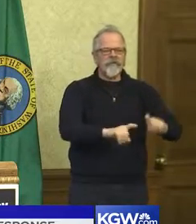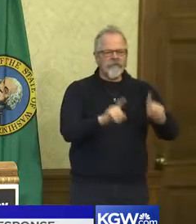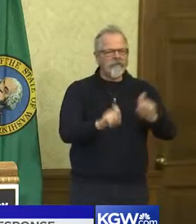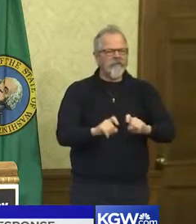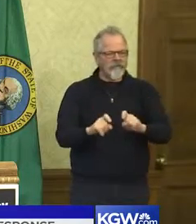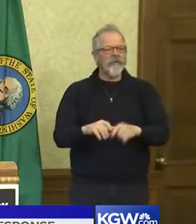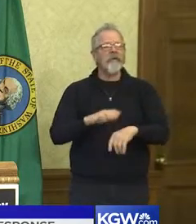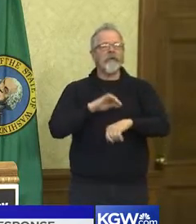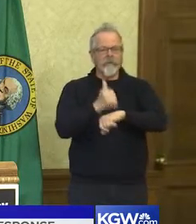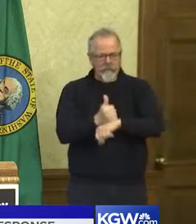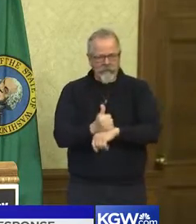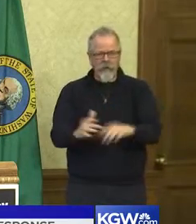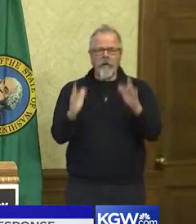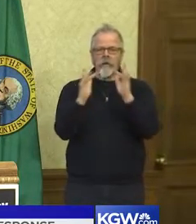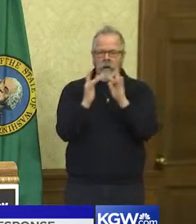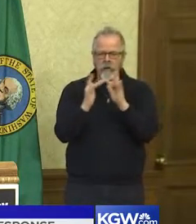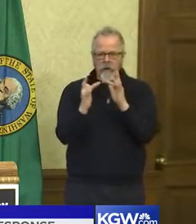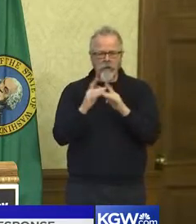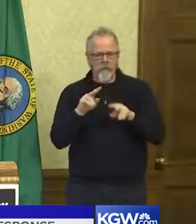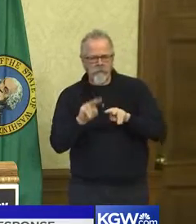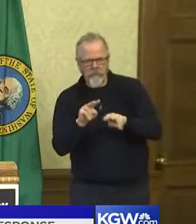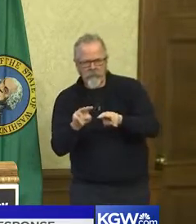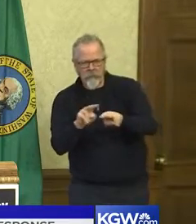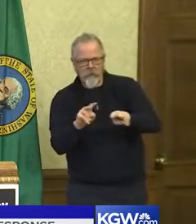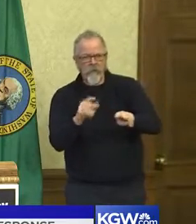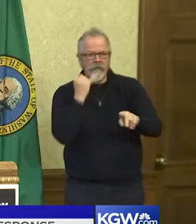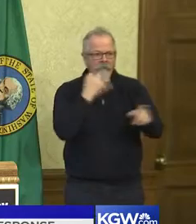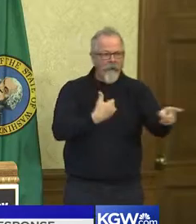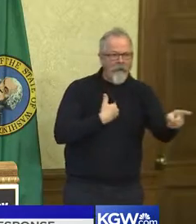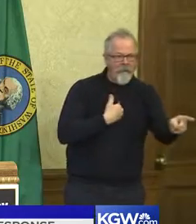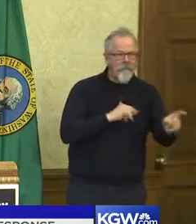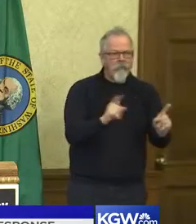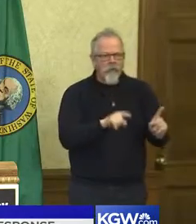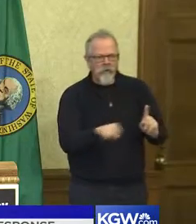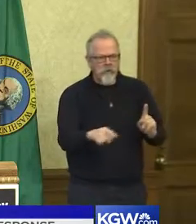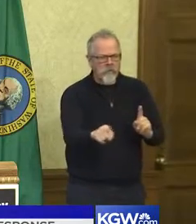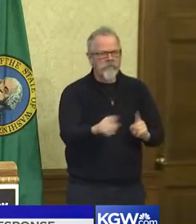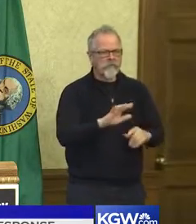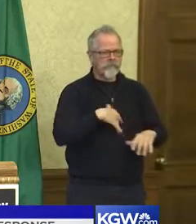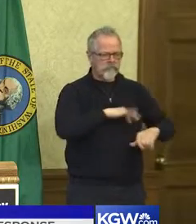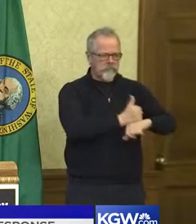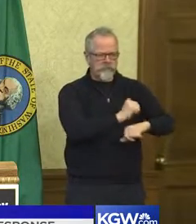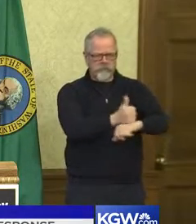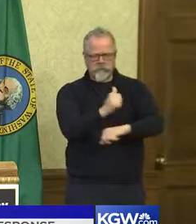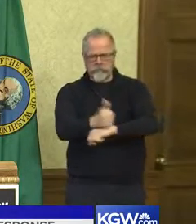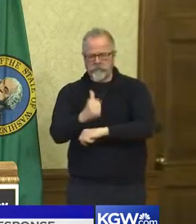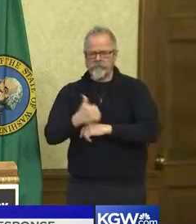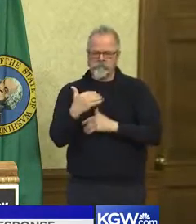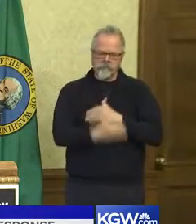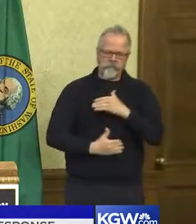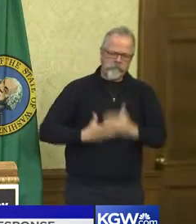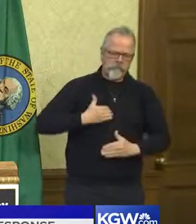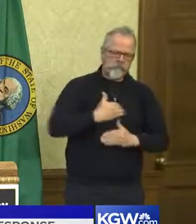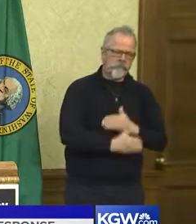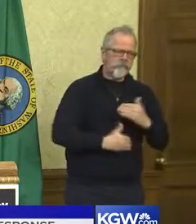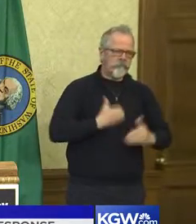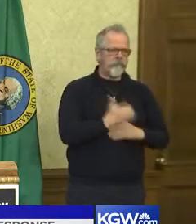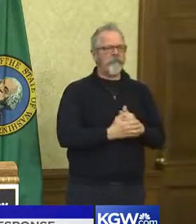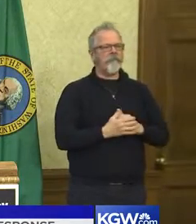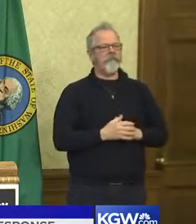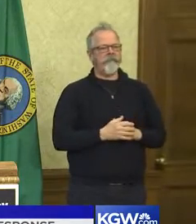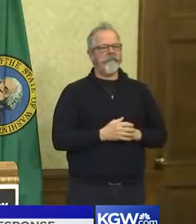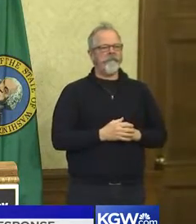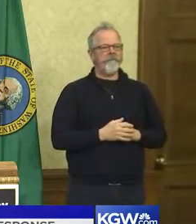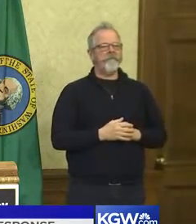infections. I talked to the President about that today to encourage him to continue to help us get more test kits, and we're hopeful that